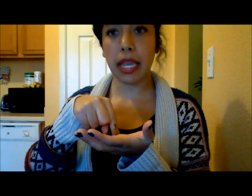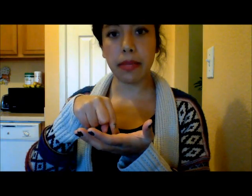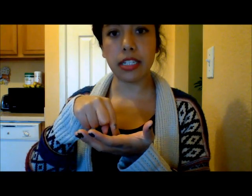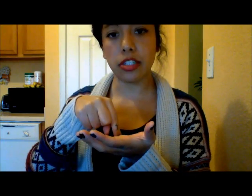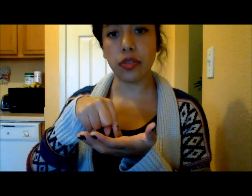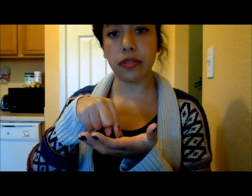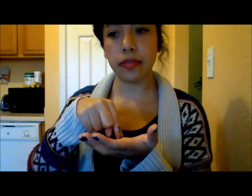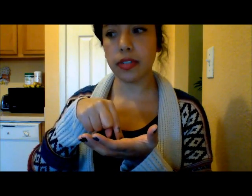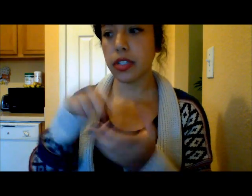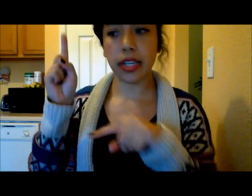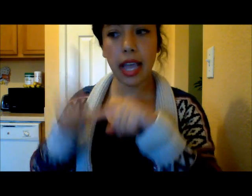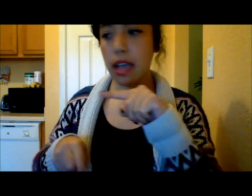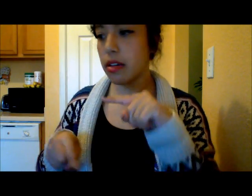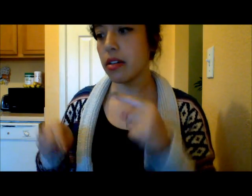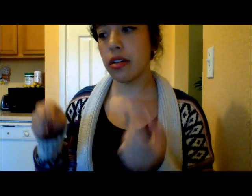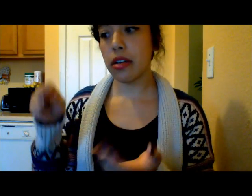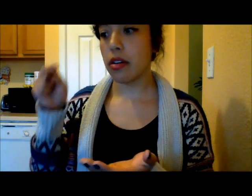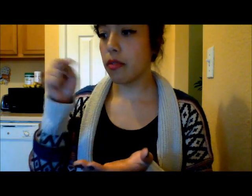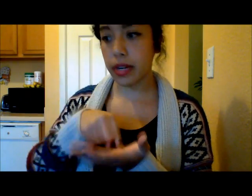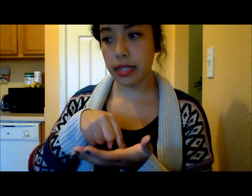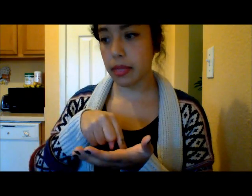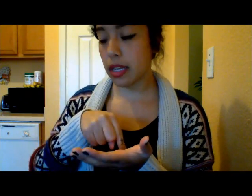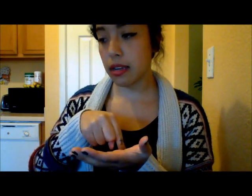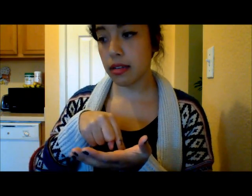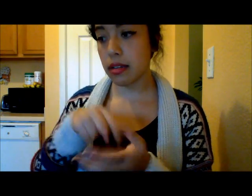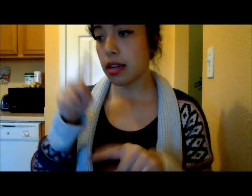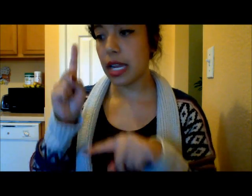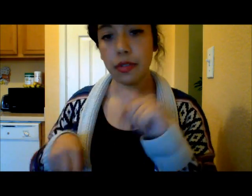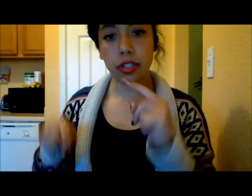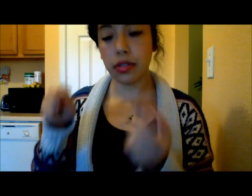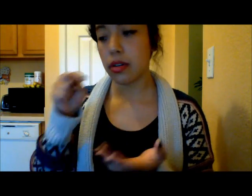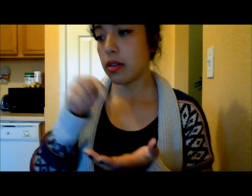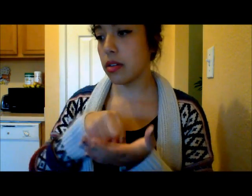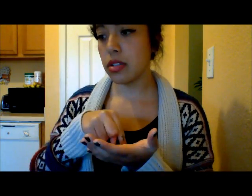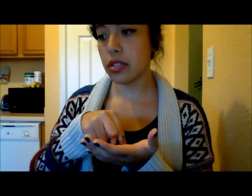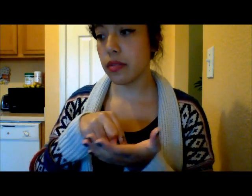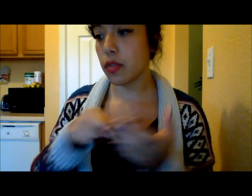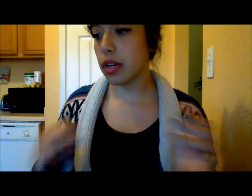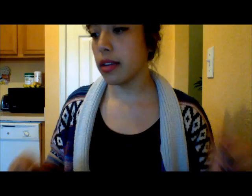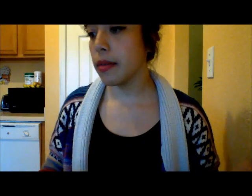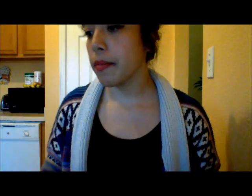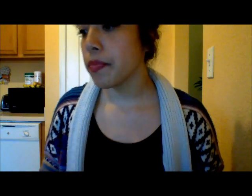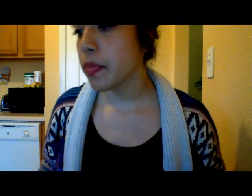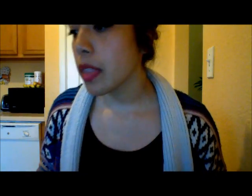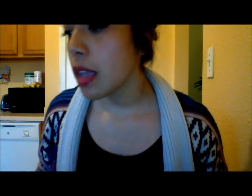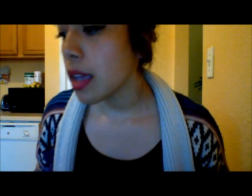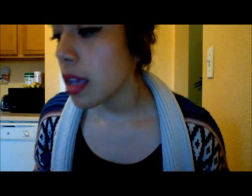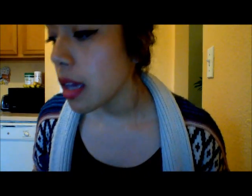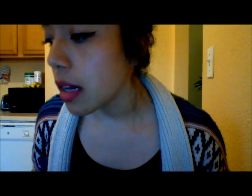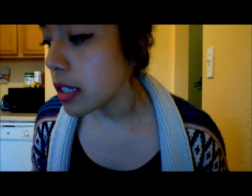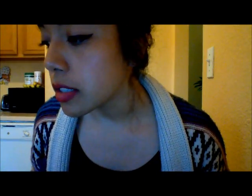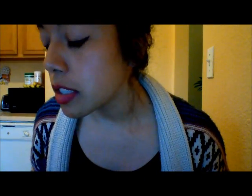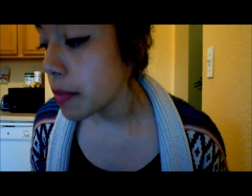payment is due of. So you can't afford something, unable to afford. And to